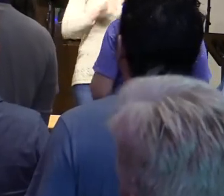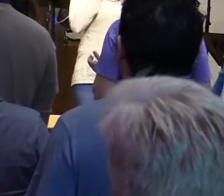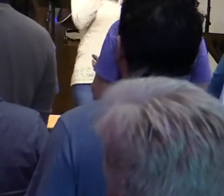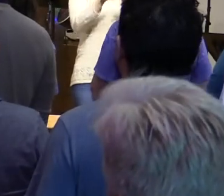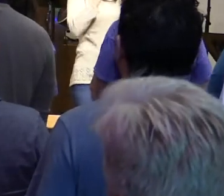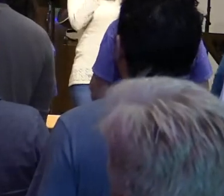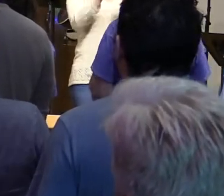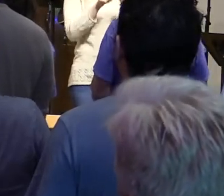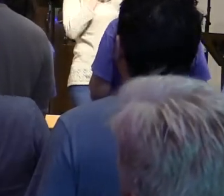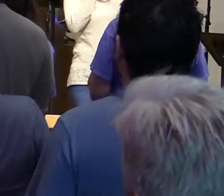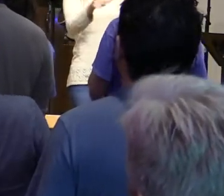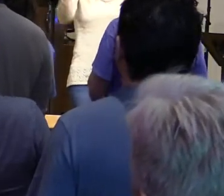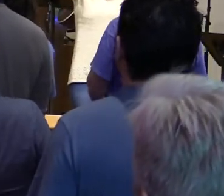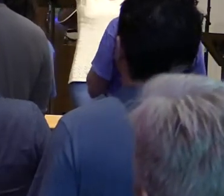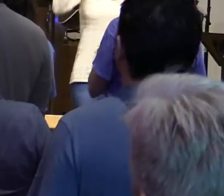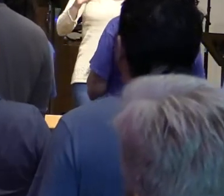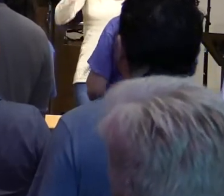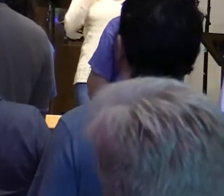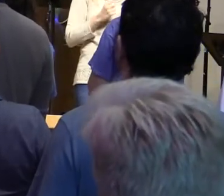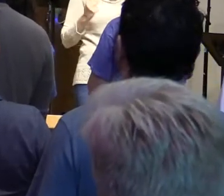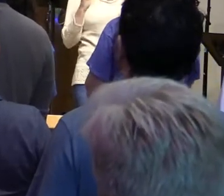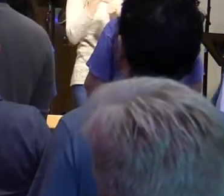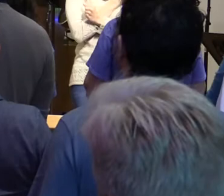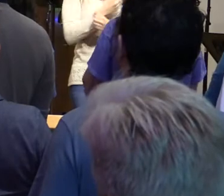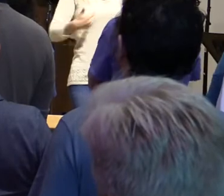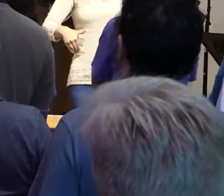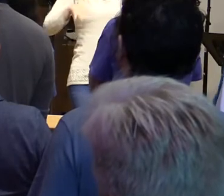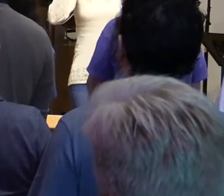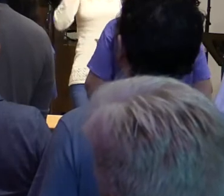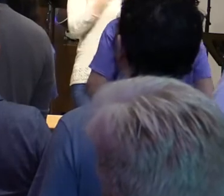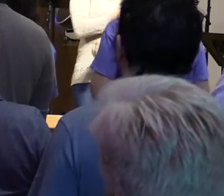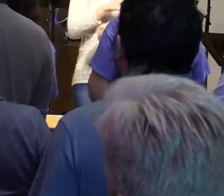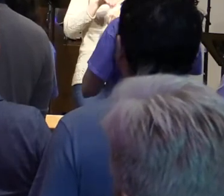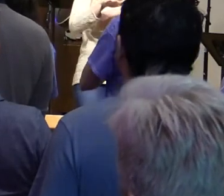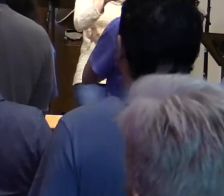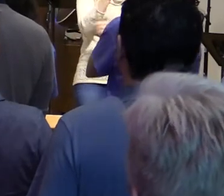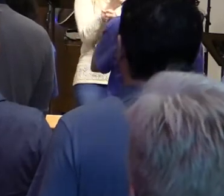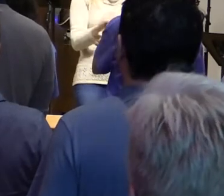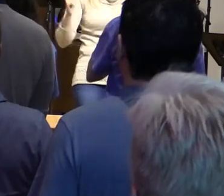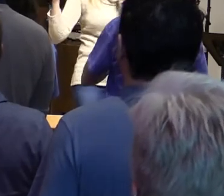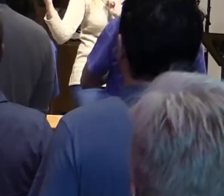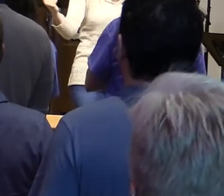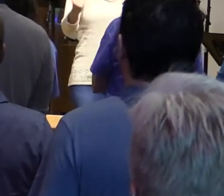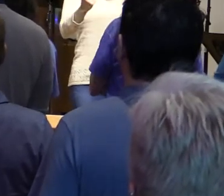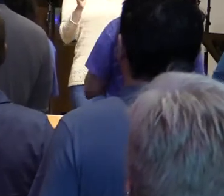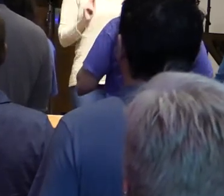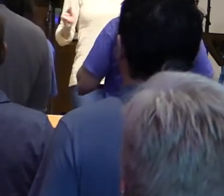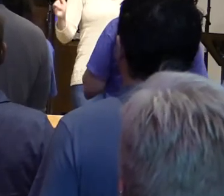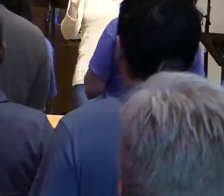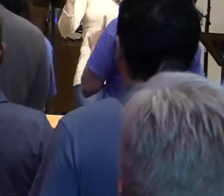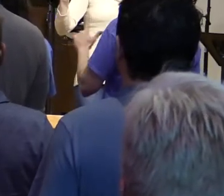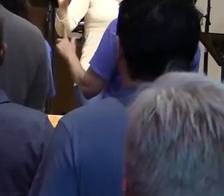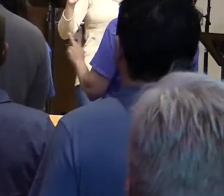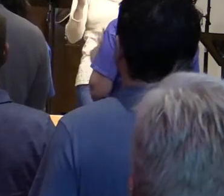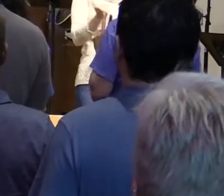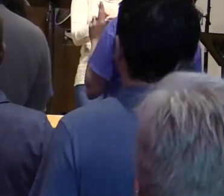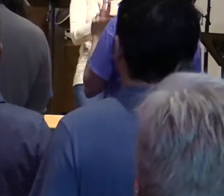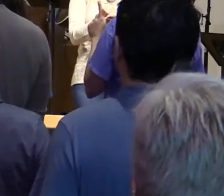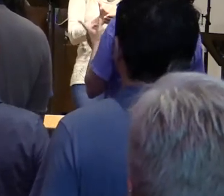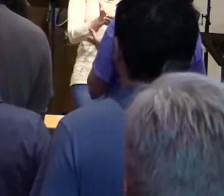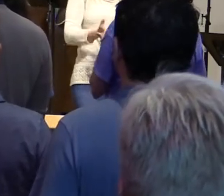He so loved the world, He sent His Son to save us all. And all the people said